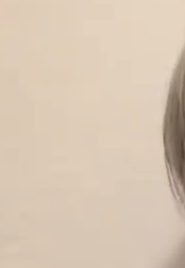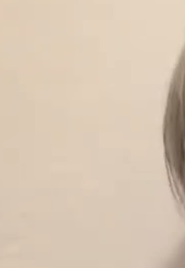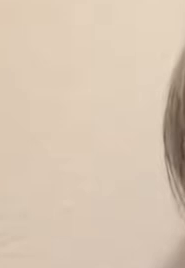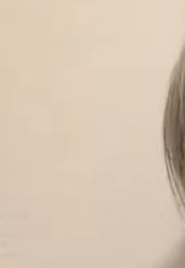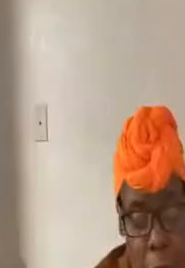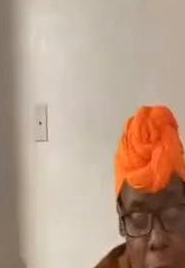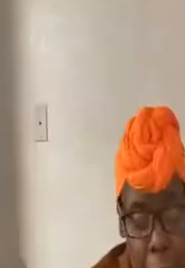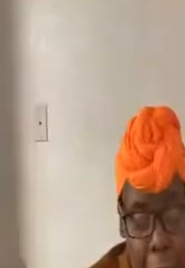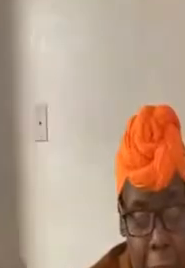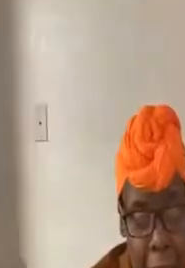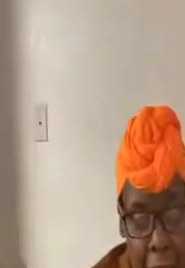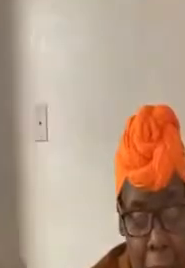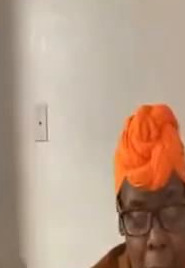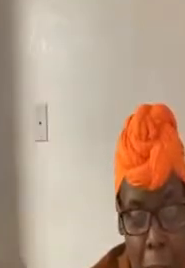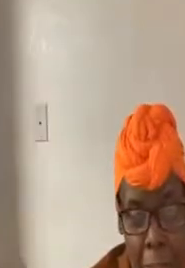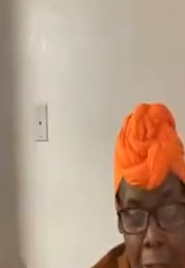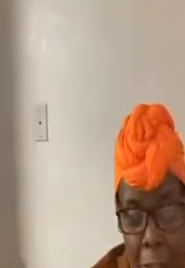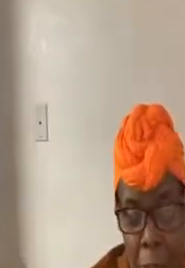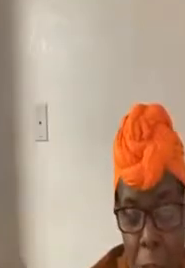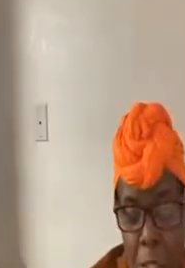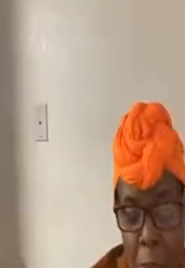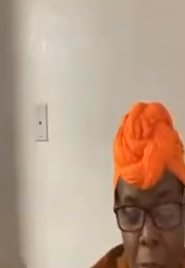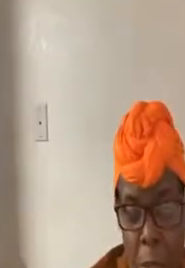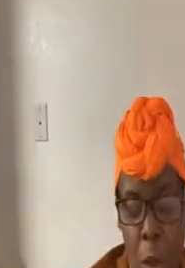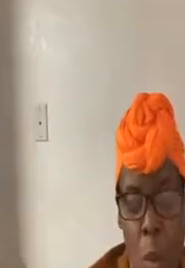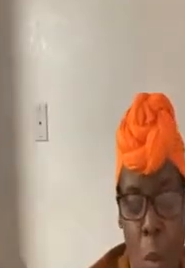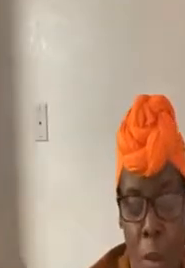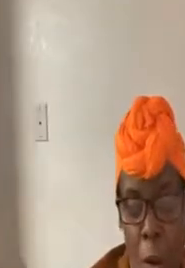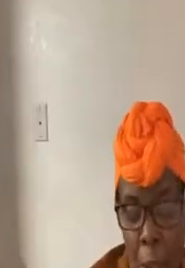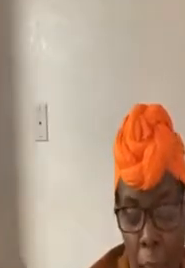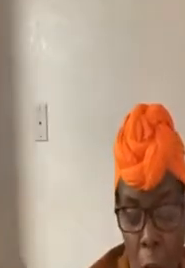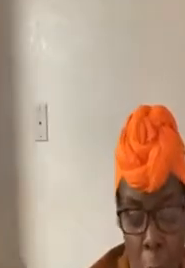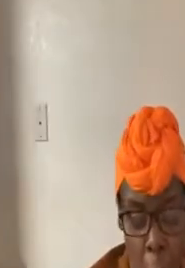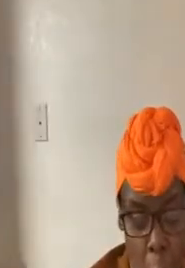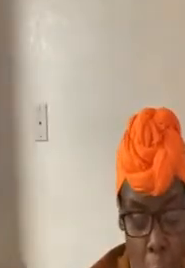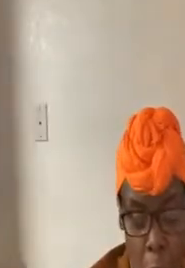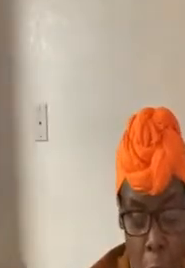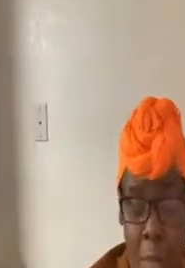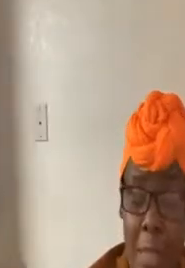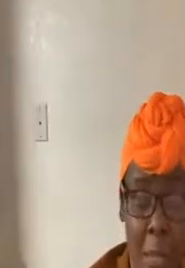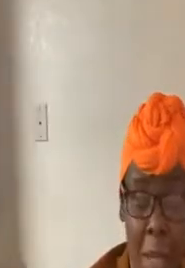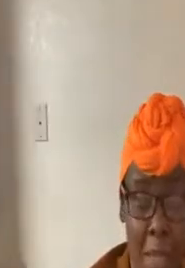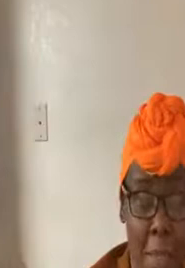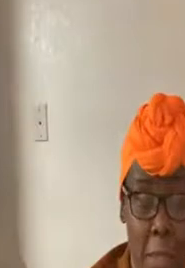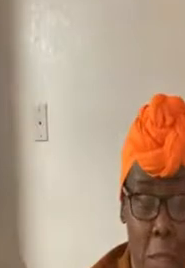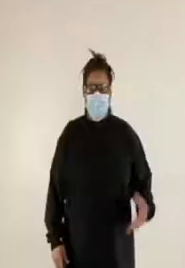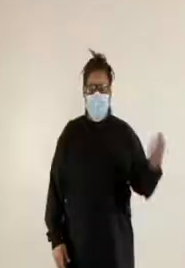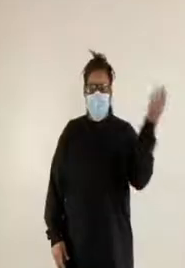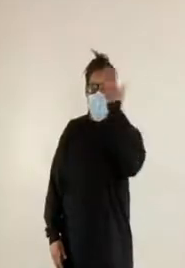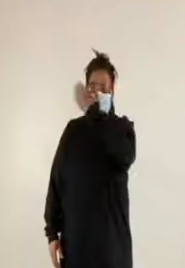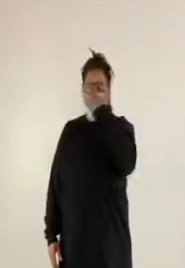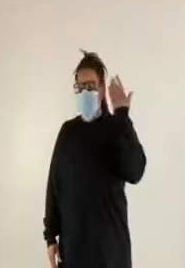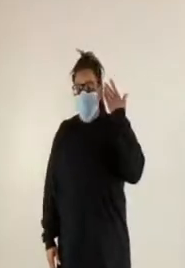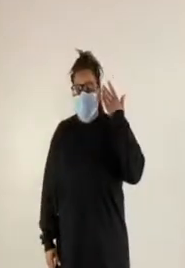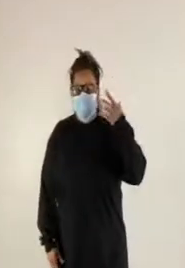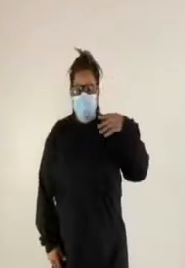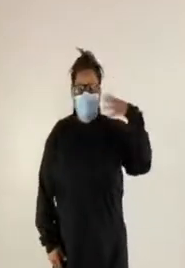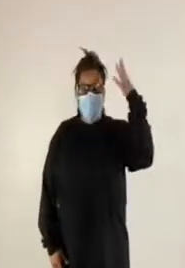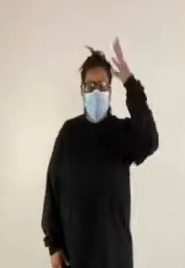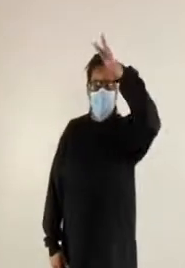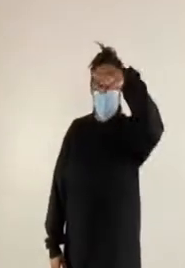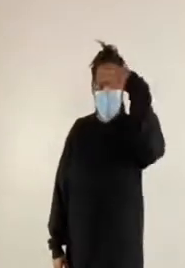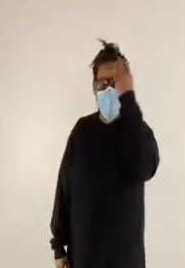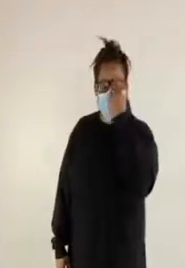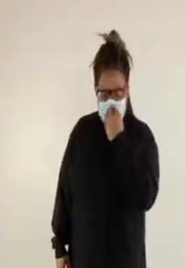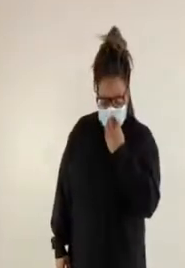me? The lady on my left kept shoving me with her elbow to get my attention. Both of